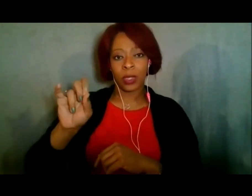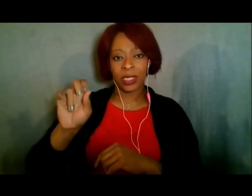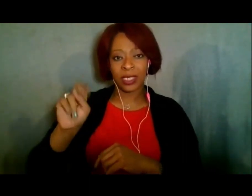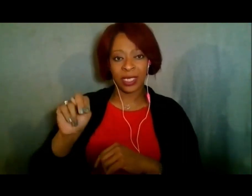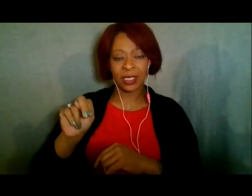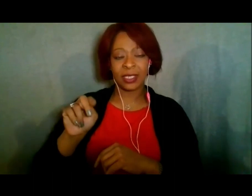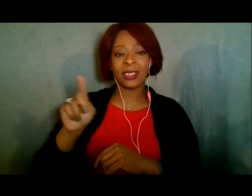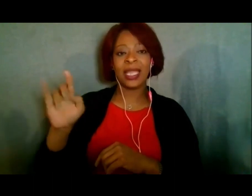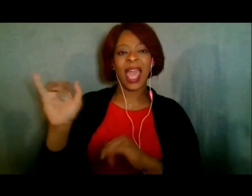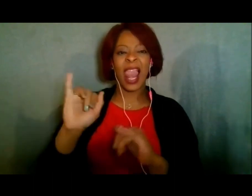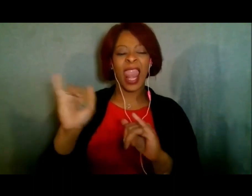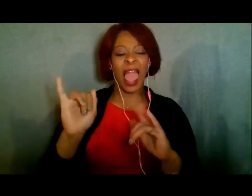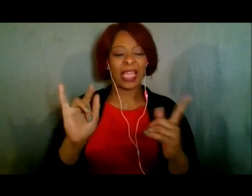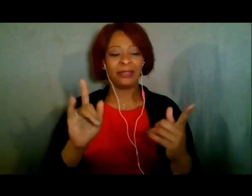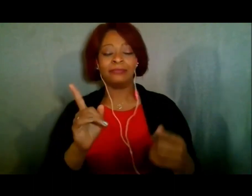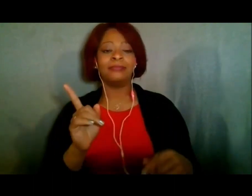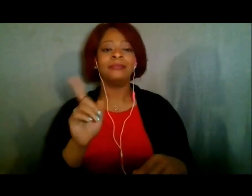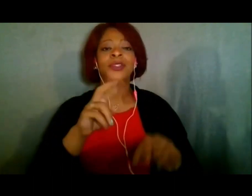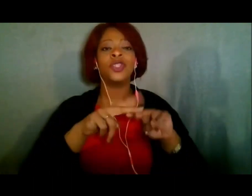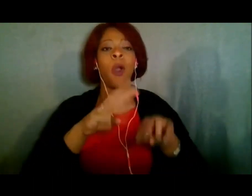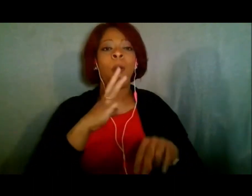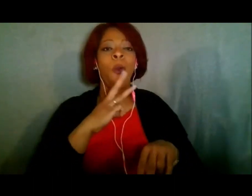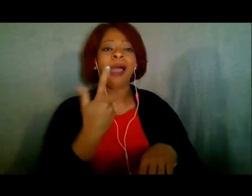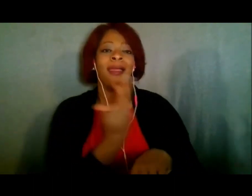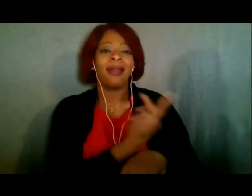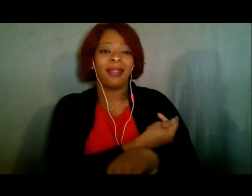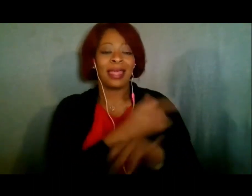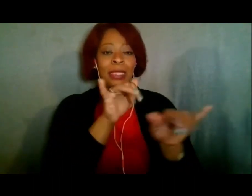is like the placenta.